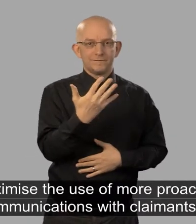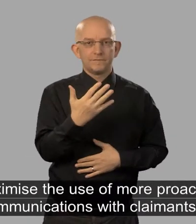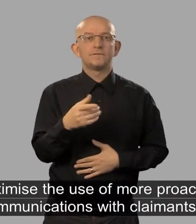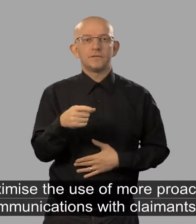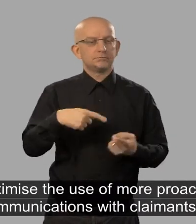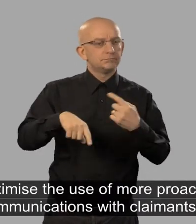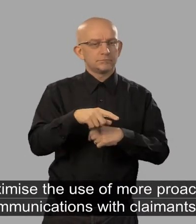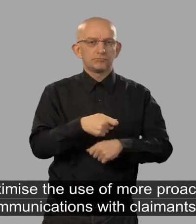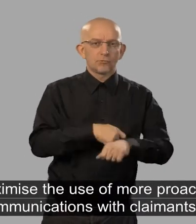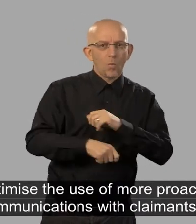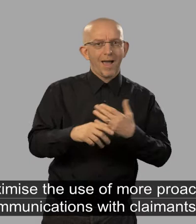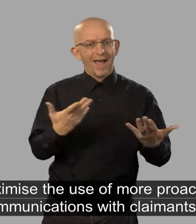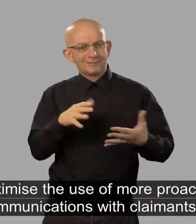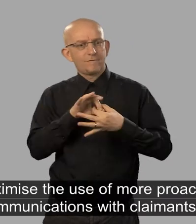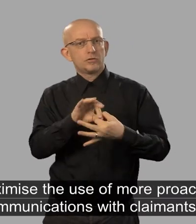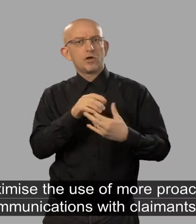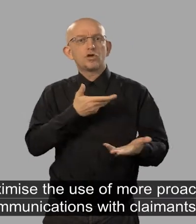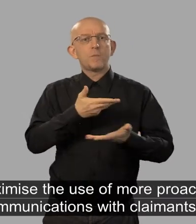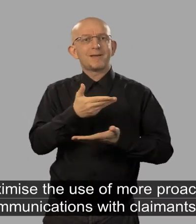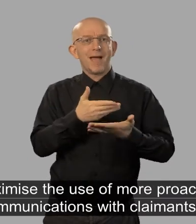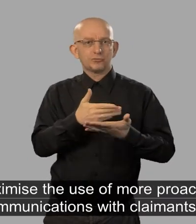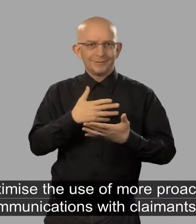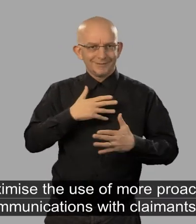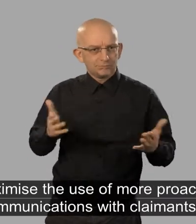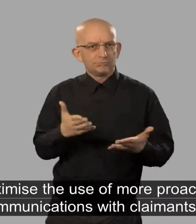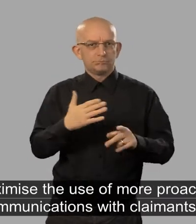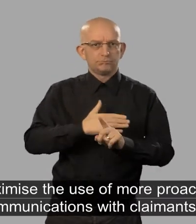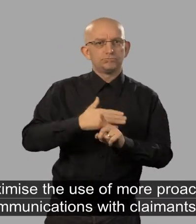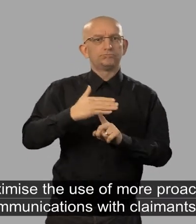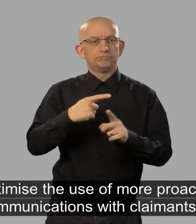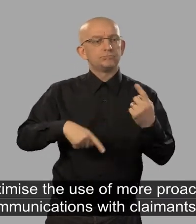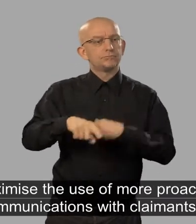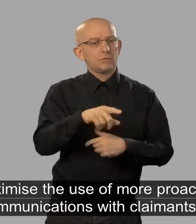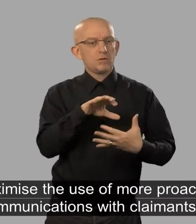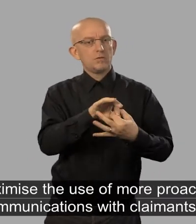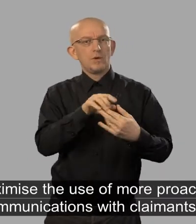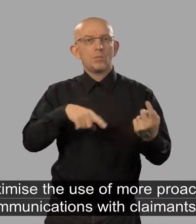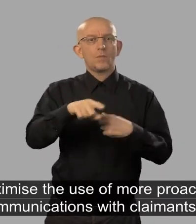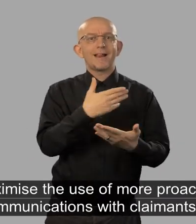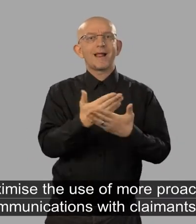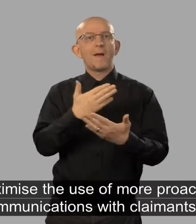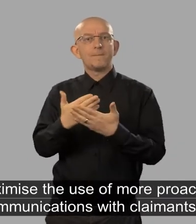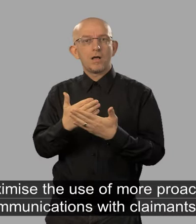5. Maximise the use of more proactive communications with claimants throughout the claims process.